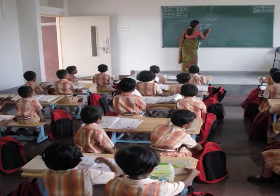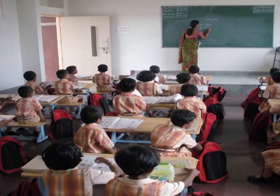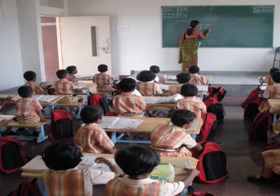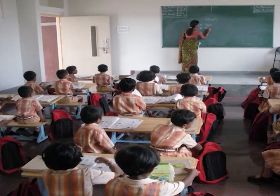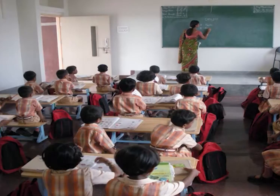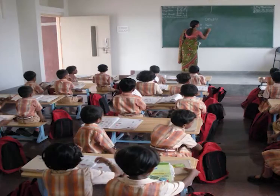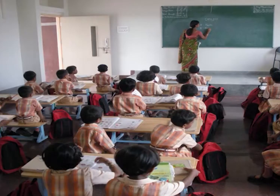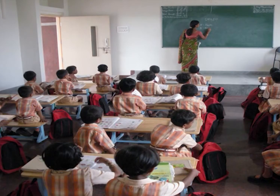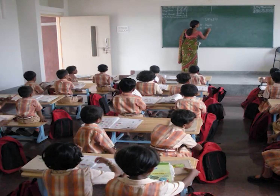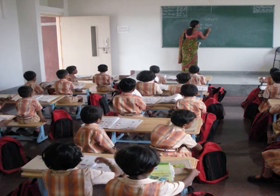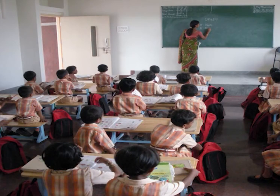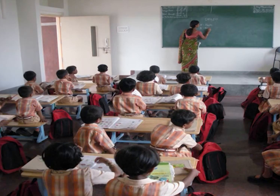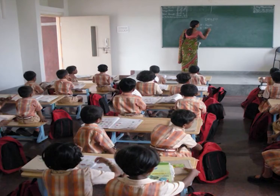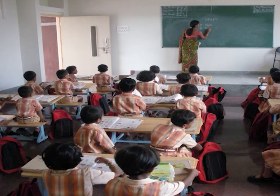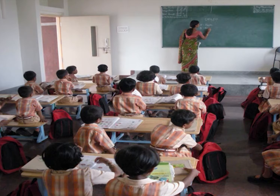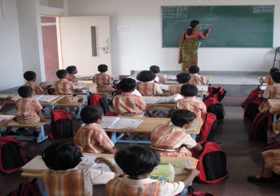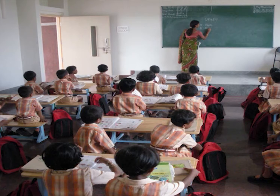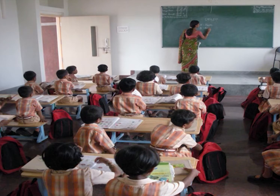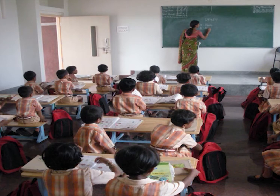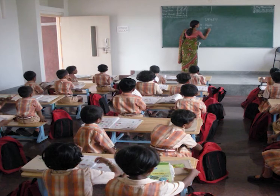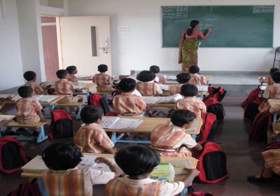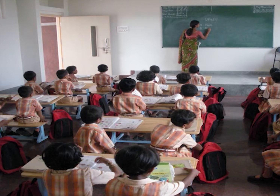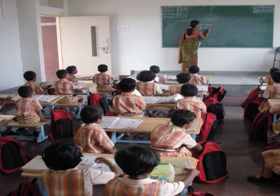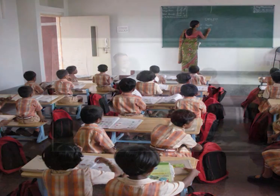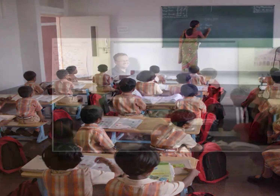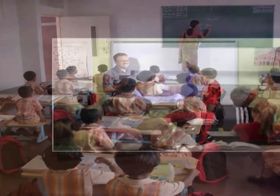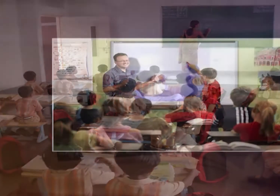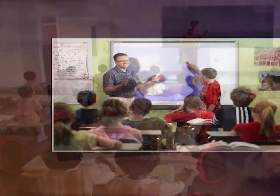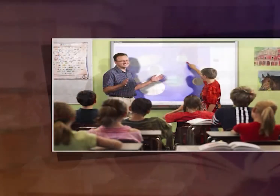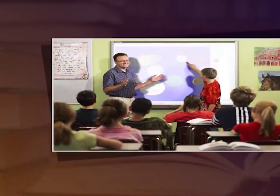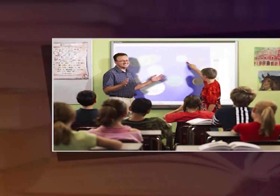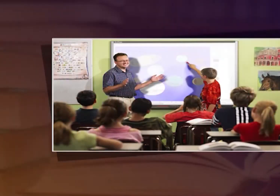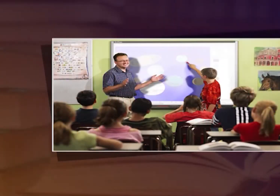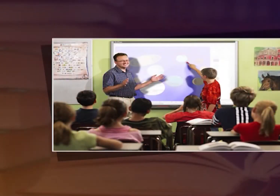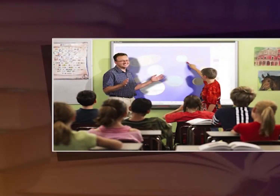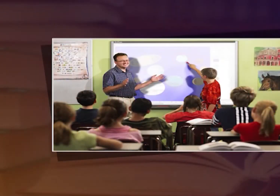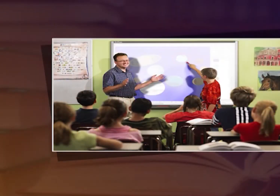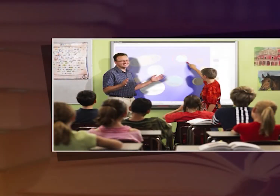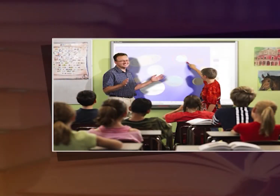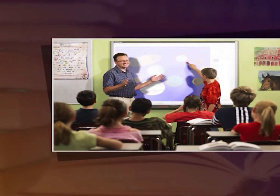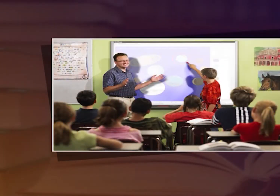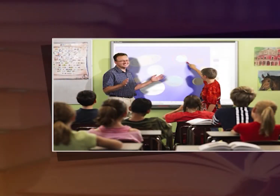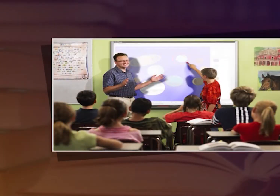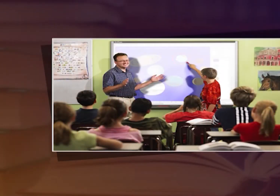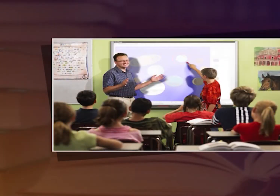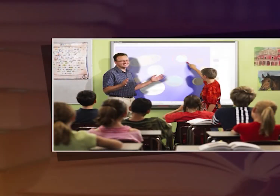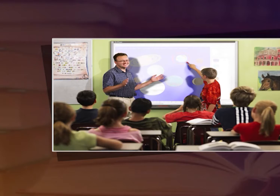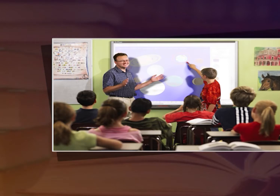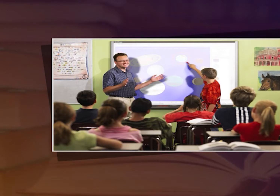Assessments which are part of the curriculum are made more for administrative purposes and are rarely used to improve